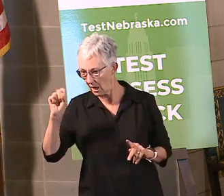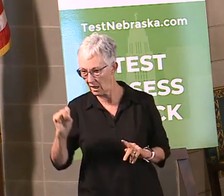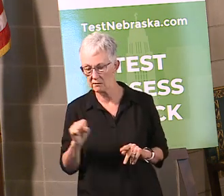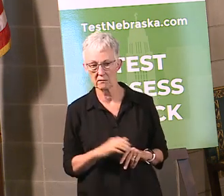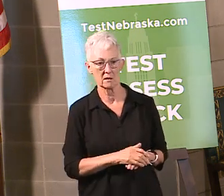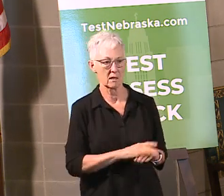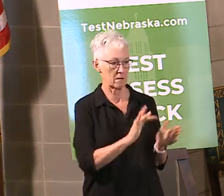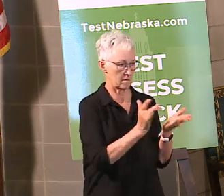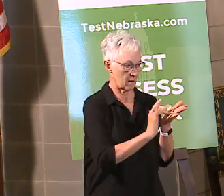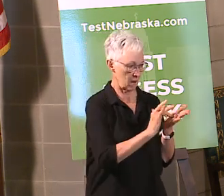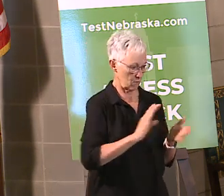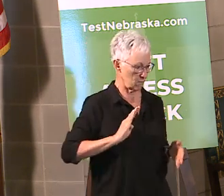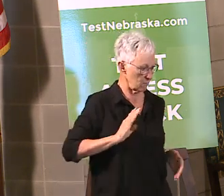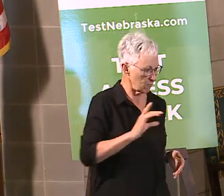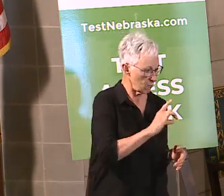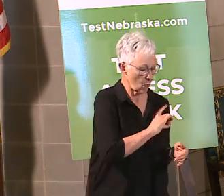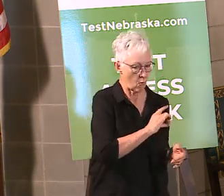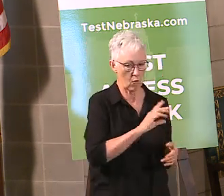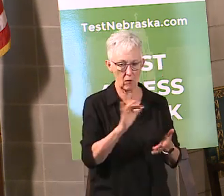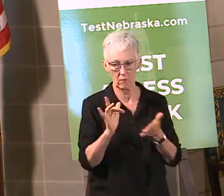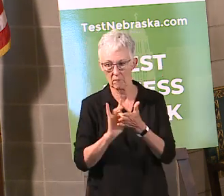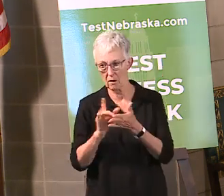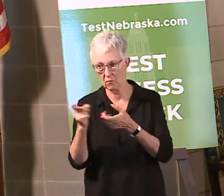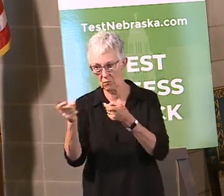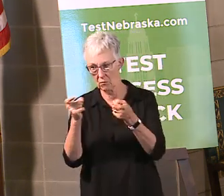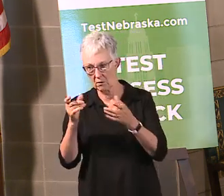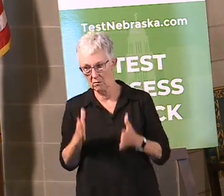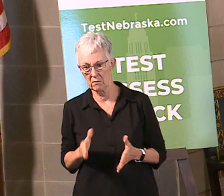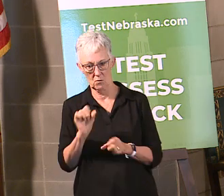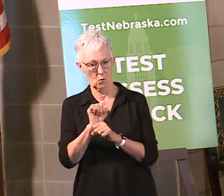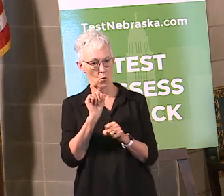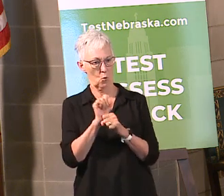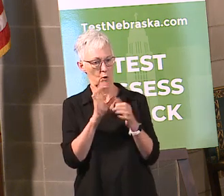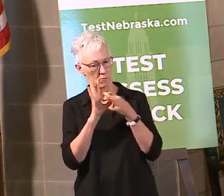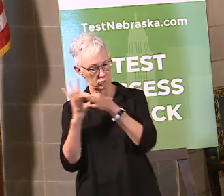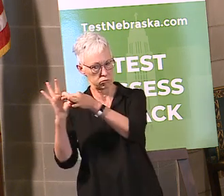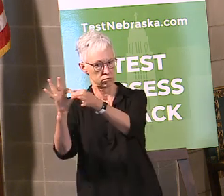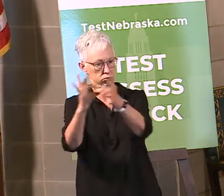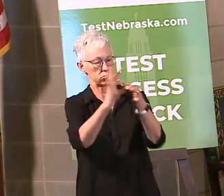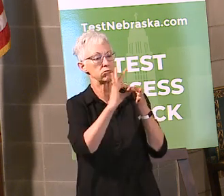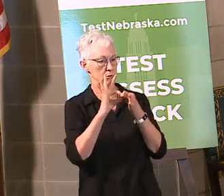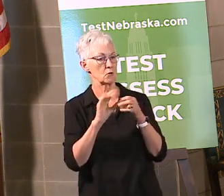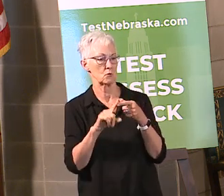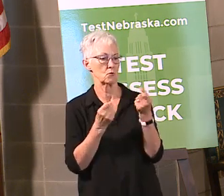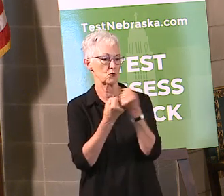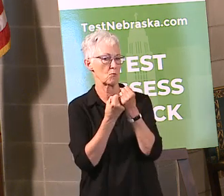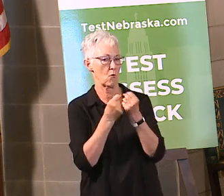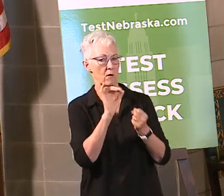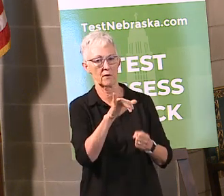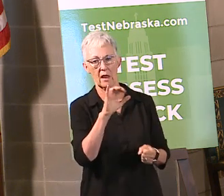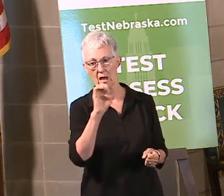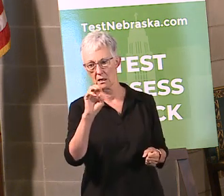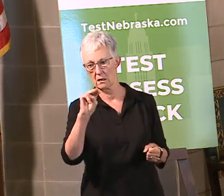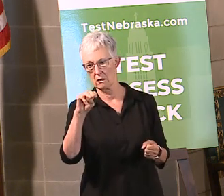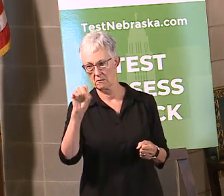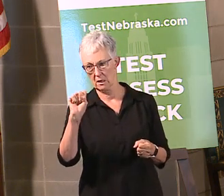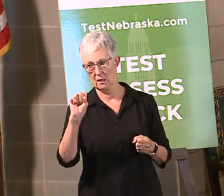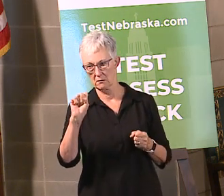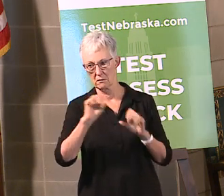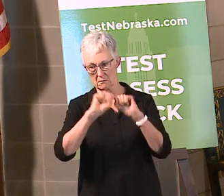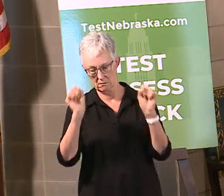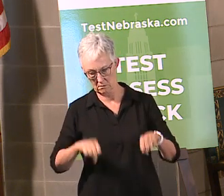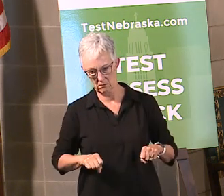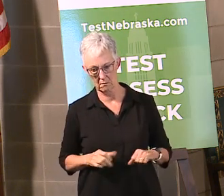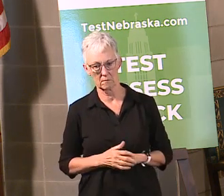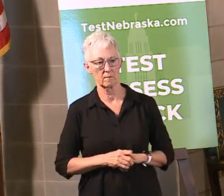medical directors all working across the state to support the system. Least we not forget about training agencies. They